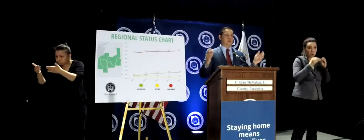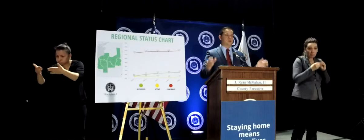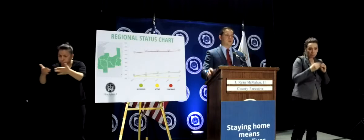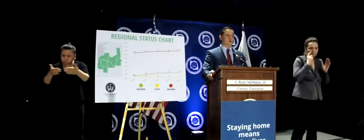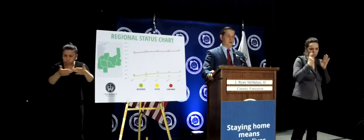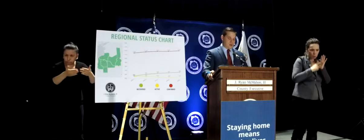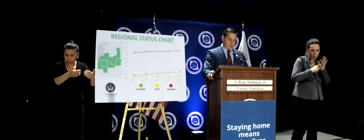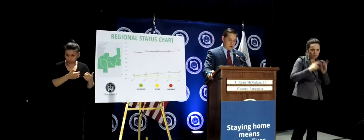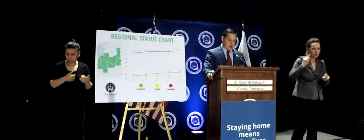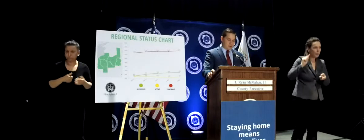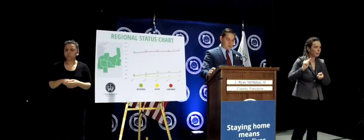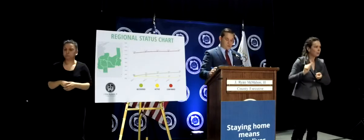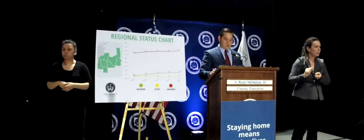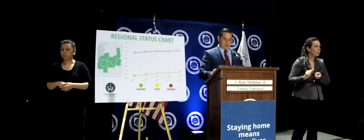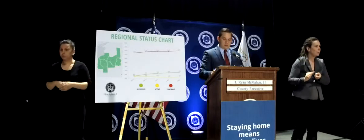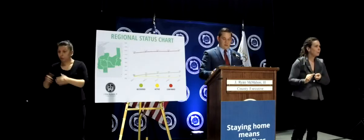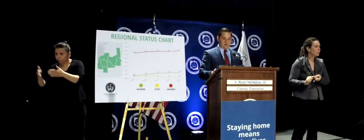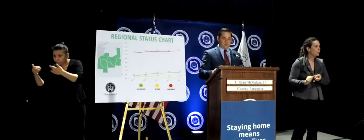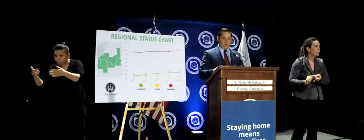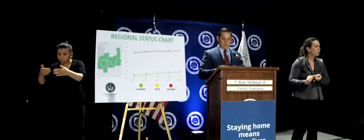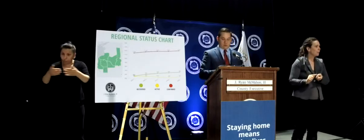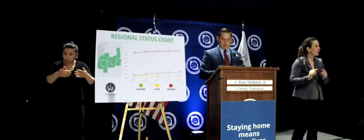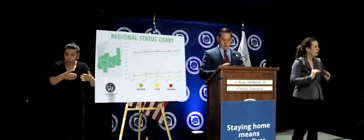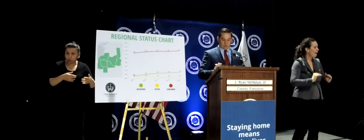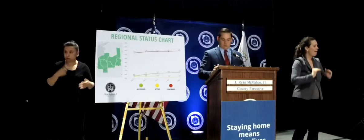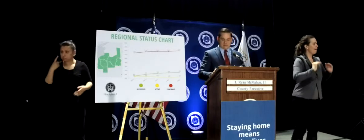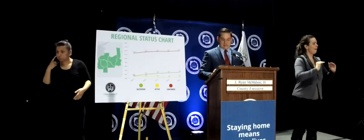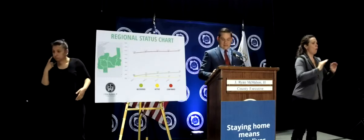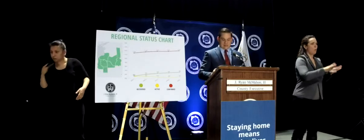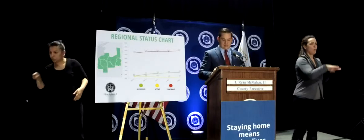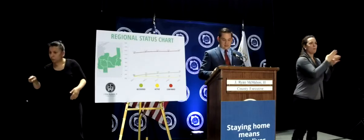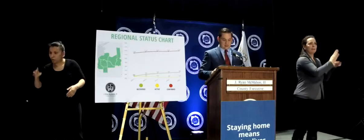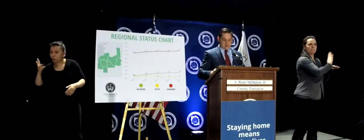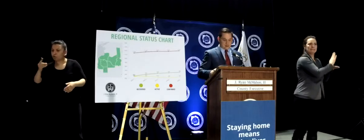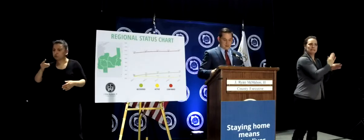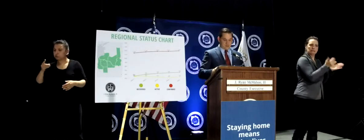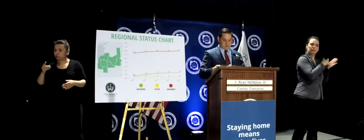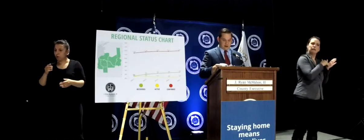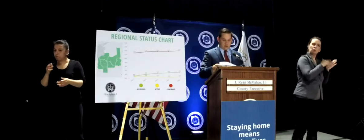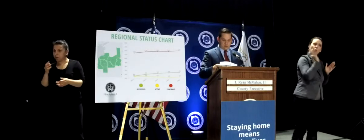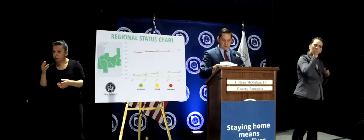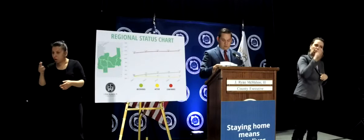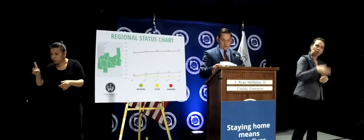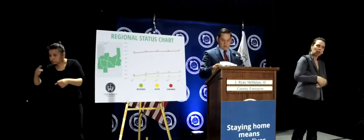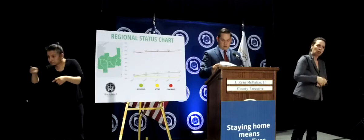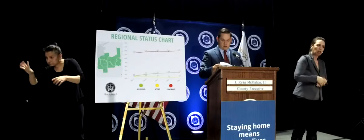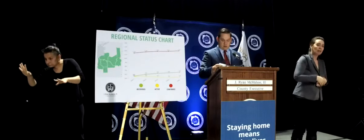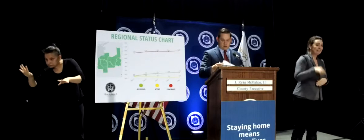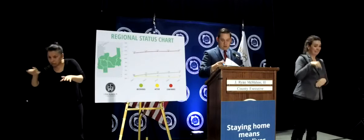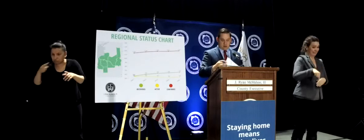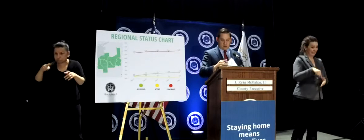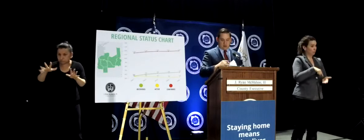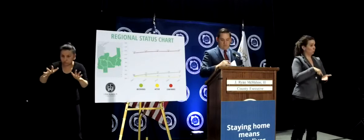numbers will tell the story. This week, I think we're in week 6 of this virus.